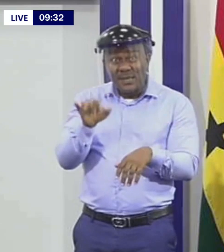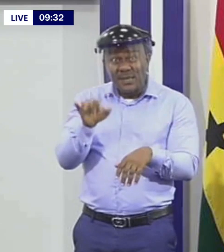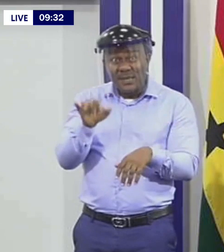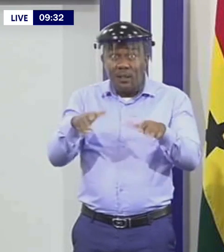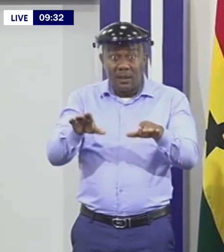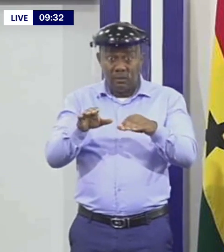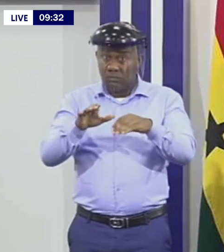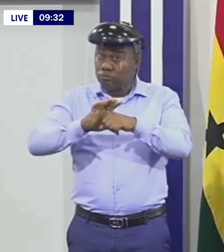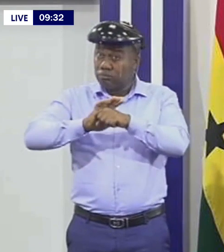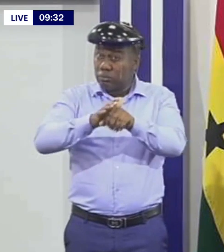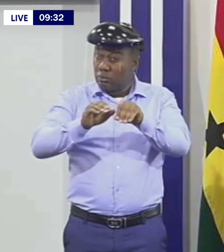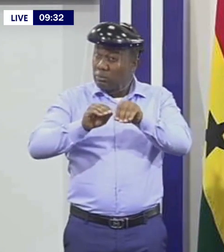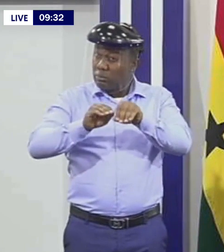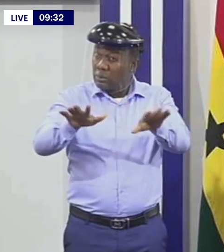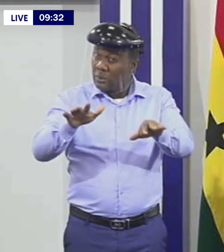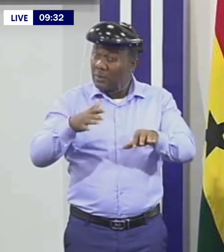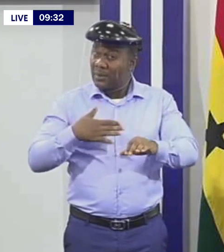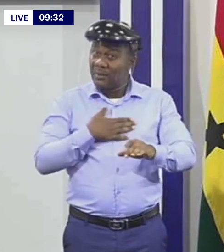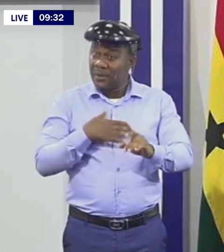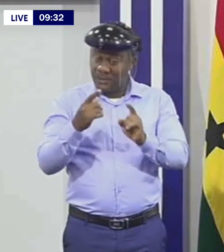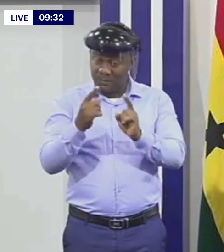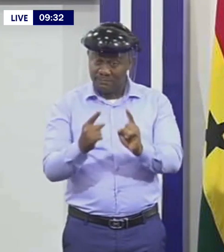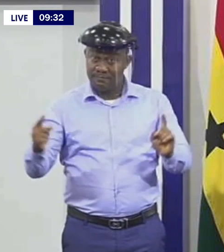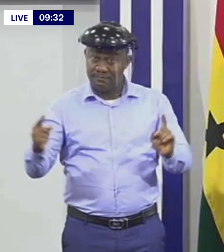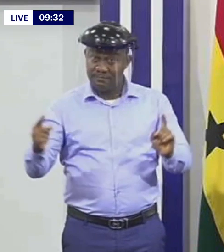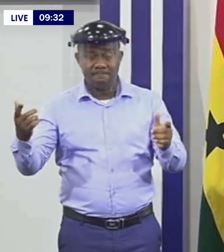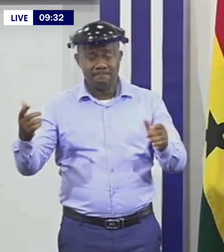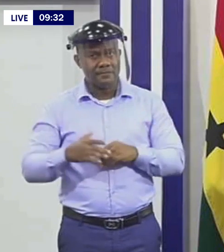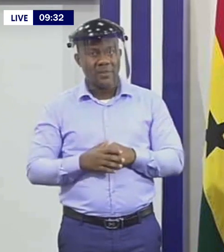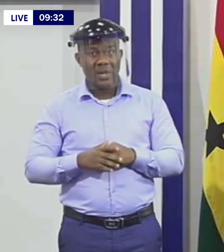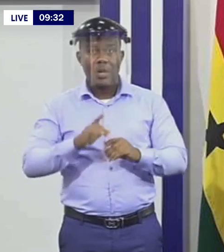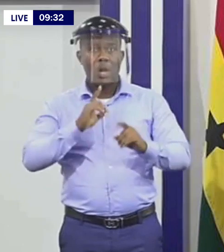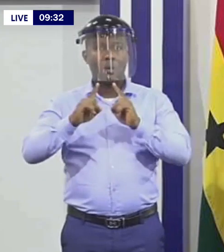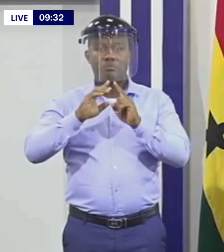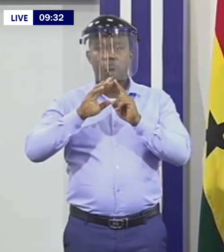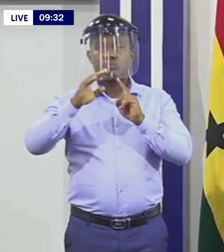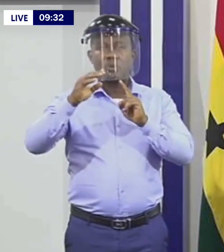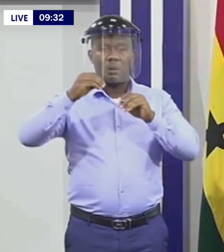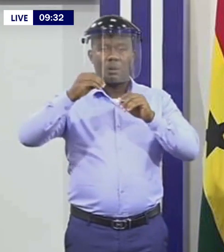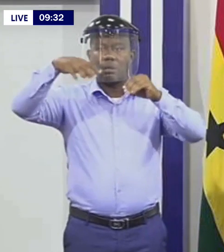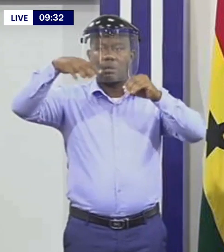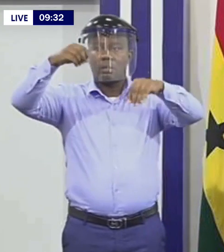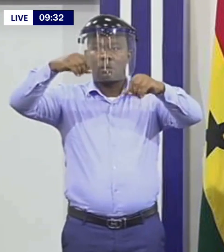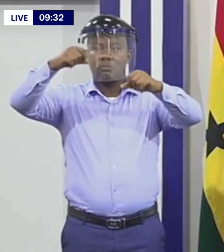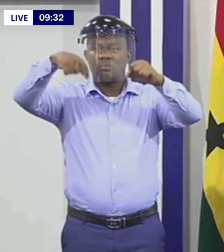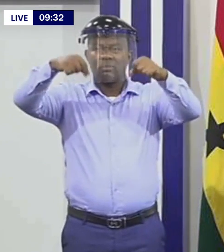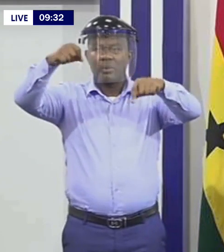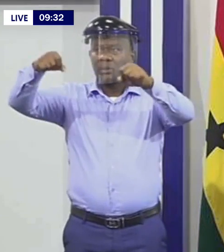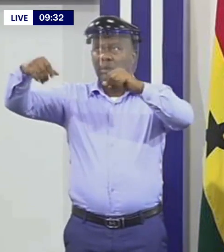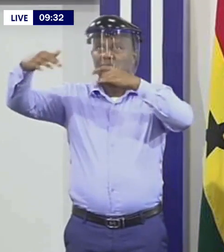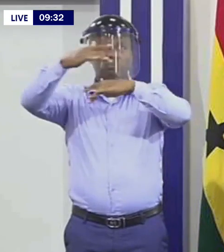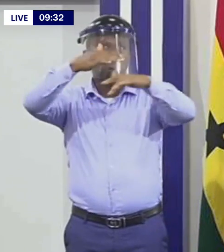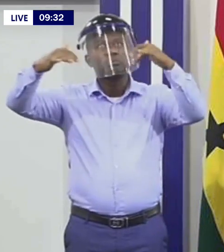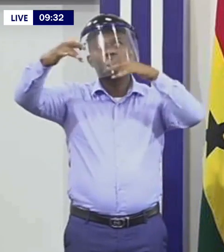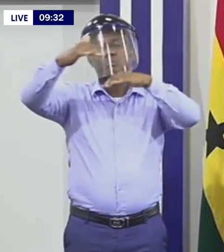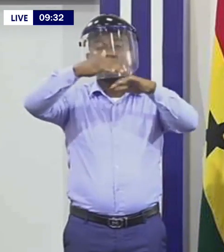should be adhered to in most strictest term. Airborne spread has not been confirmed or designated, but